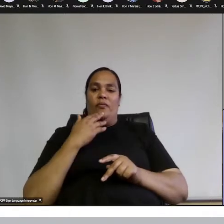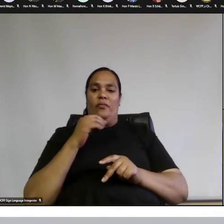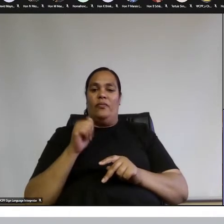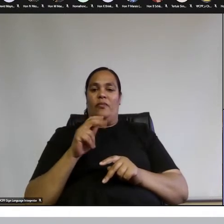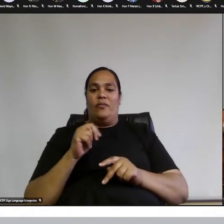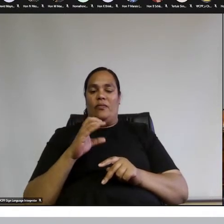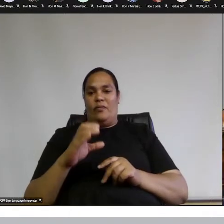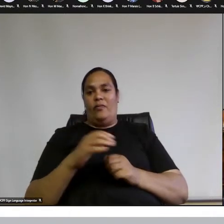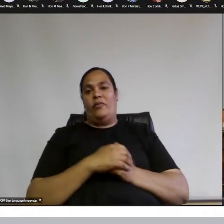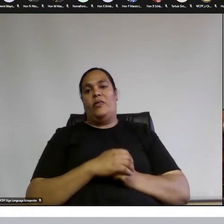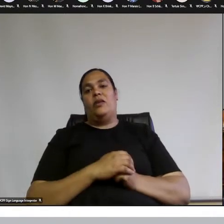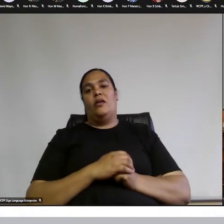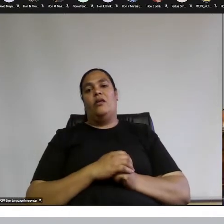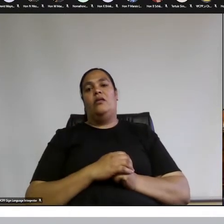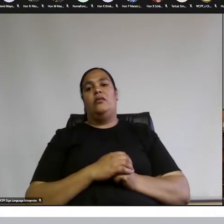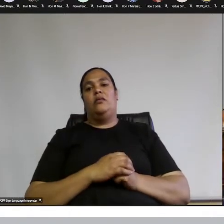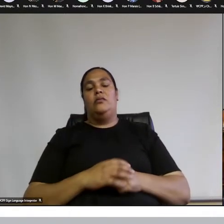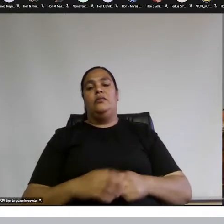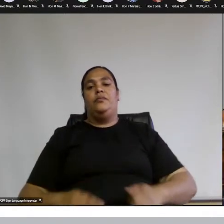ANC.